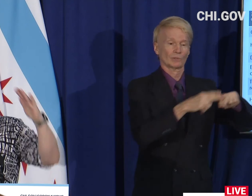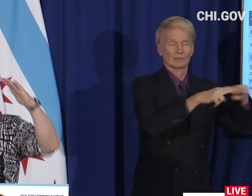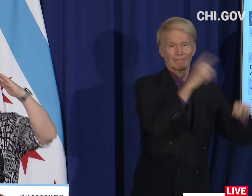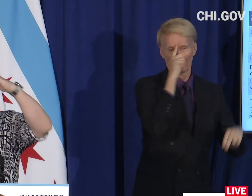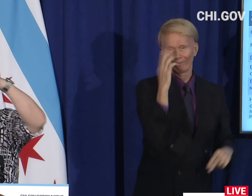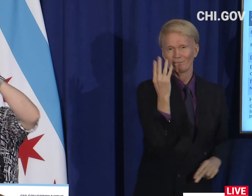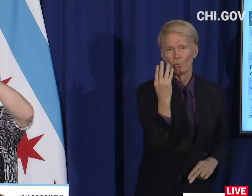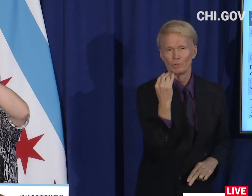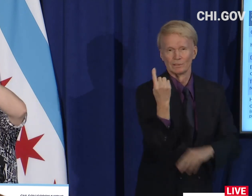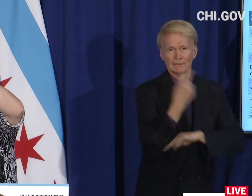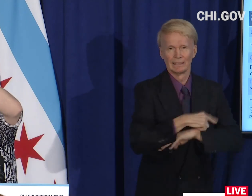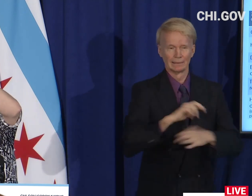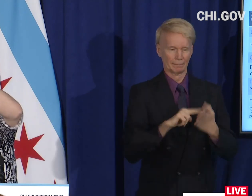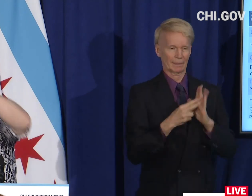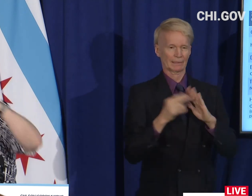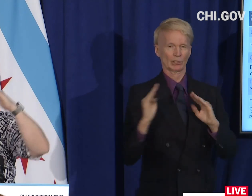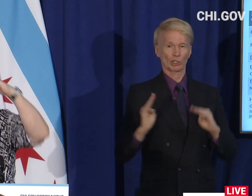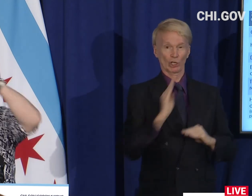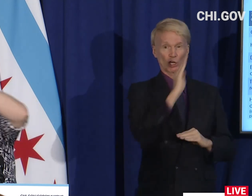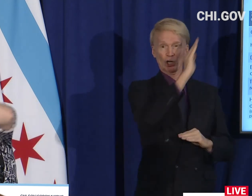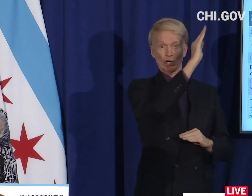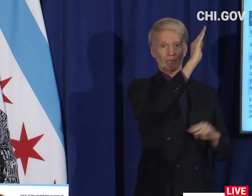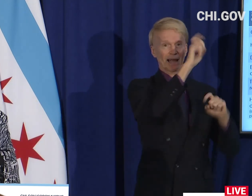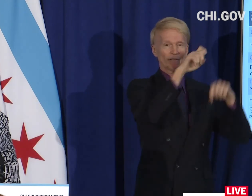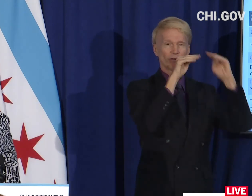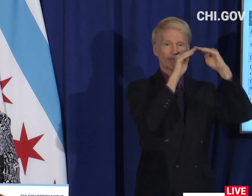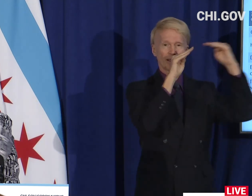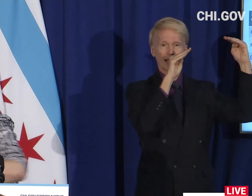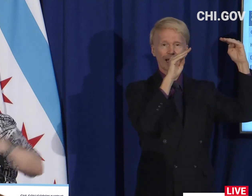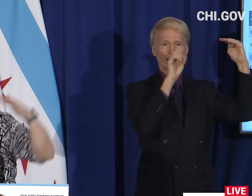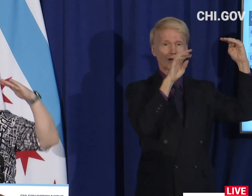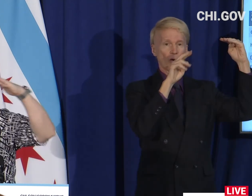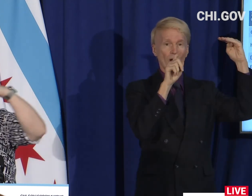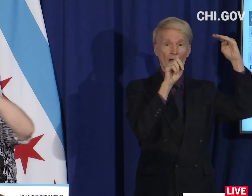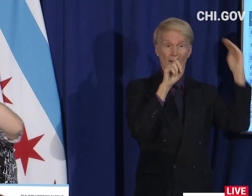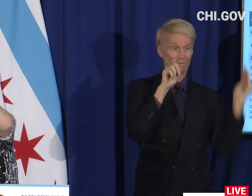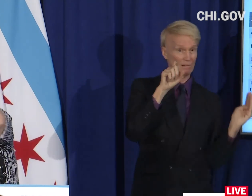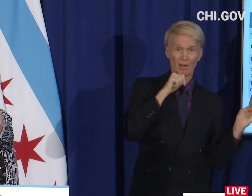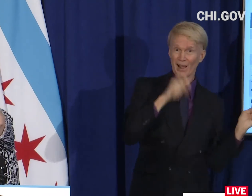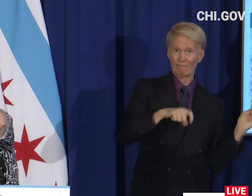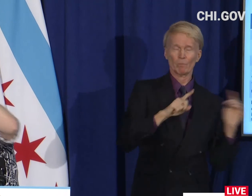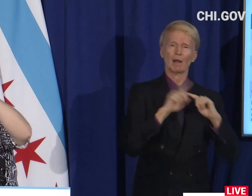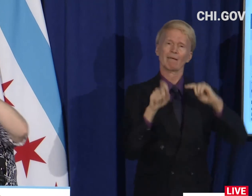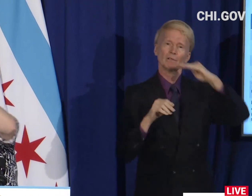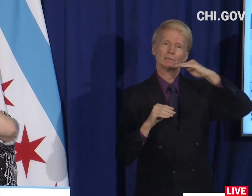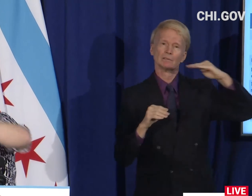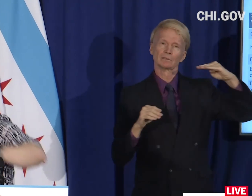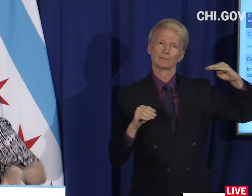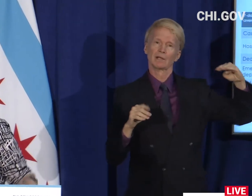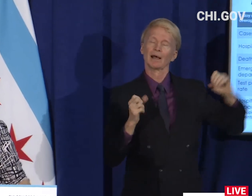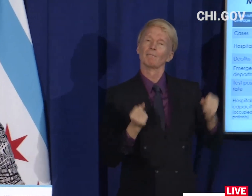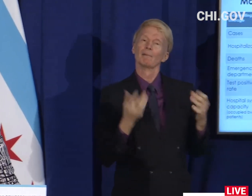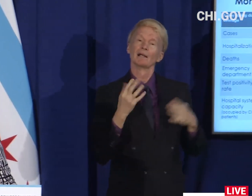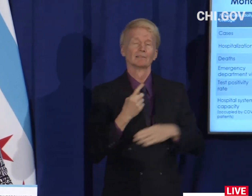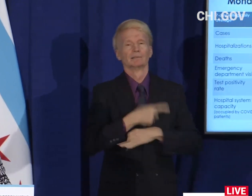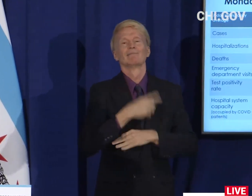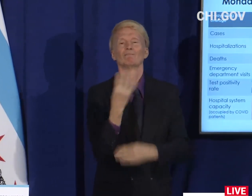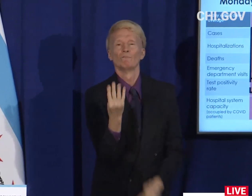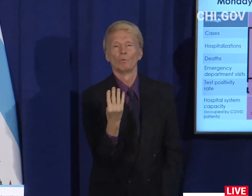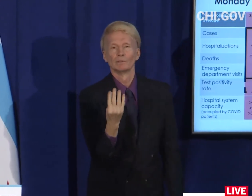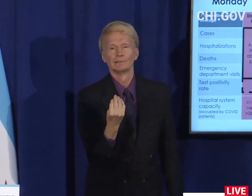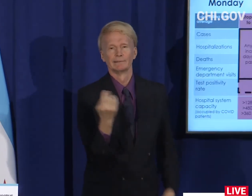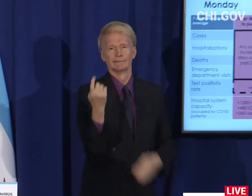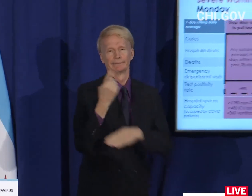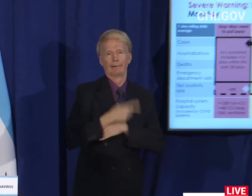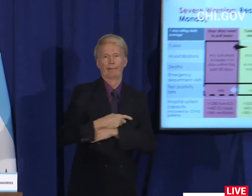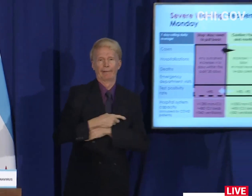is like when you can flatten this curve, it doesn't even have to be on the way down, but it needs to be stable for a 14-day period. We